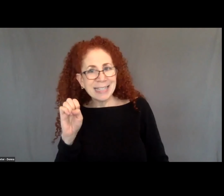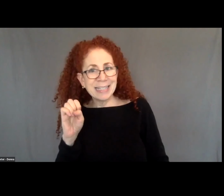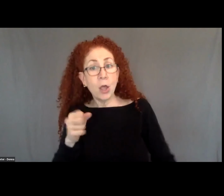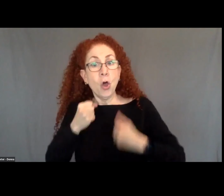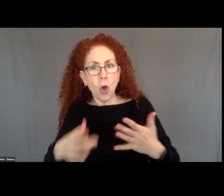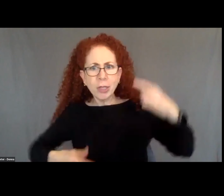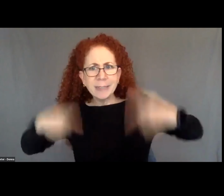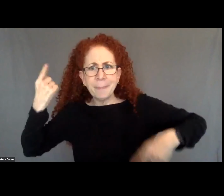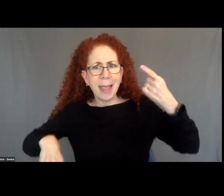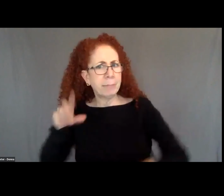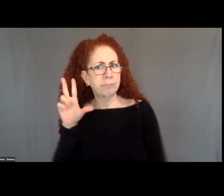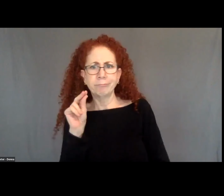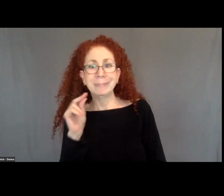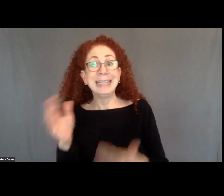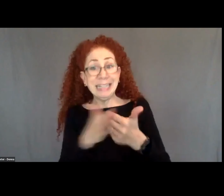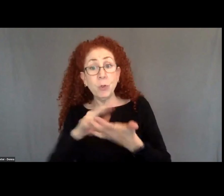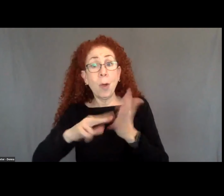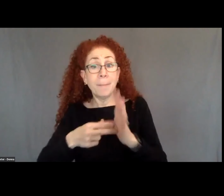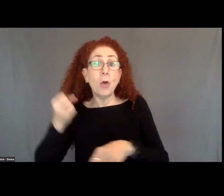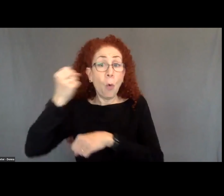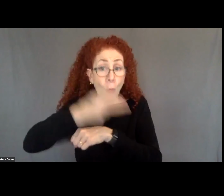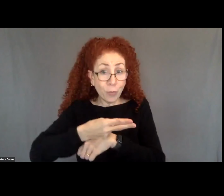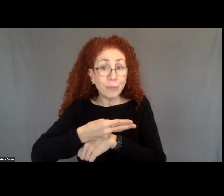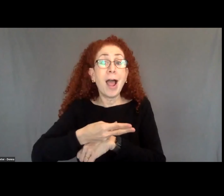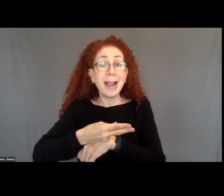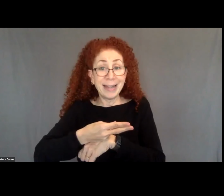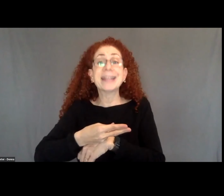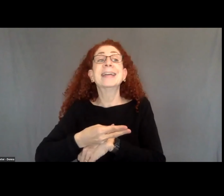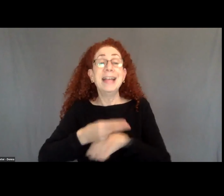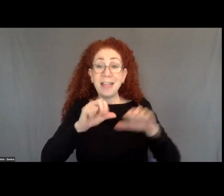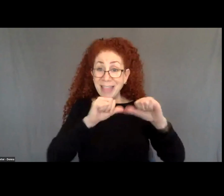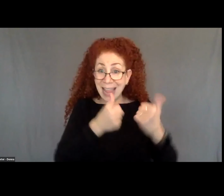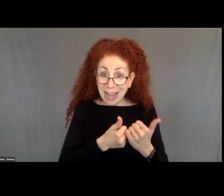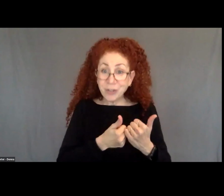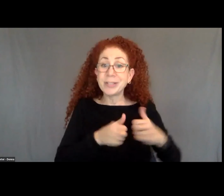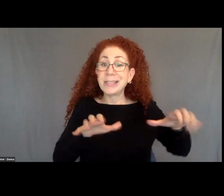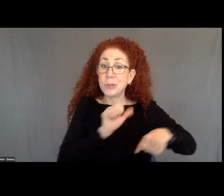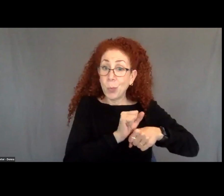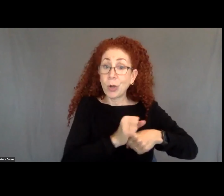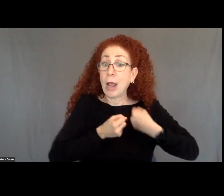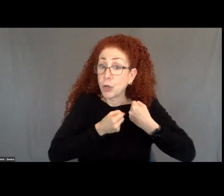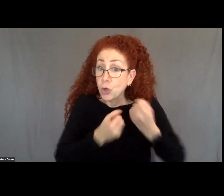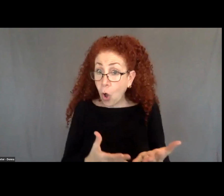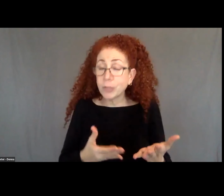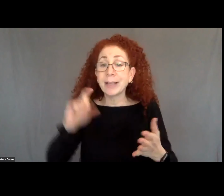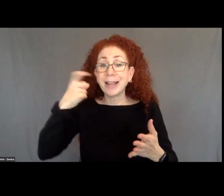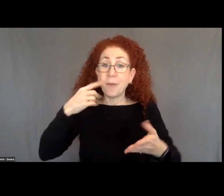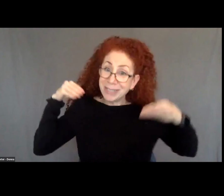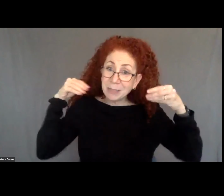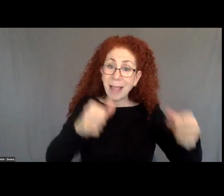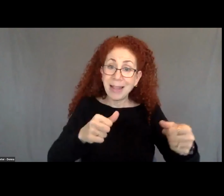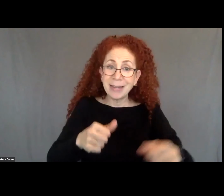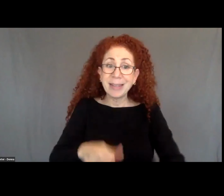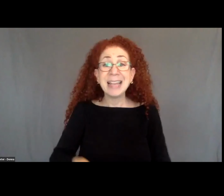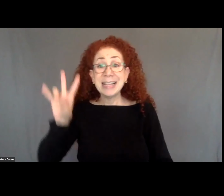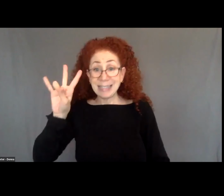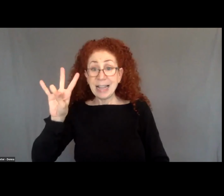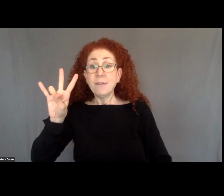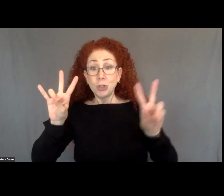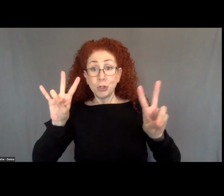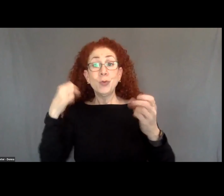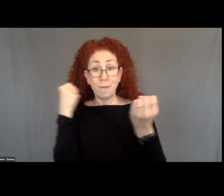even though it meant overriding an agency's handiwork and triggering major government spending. The case was 7-2 in